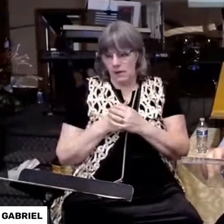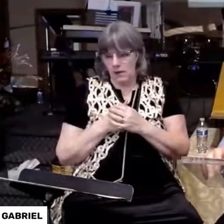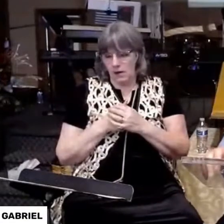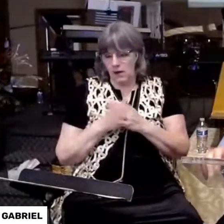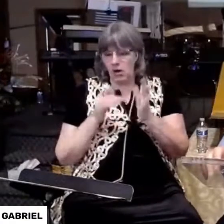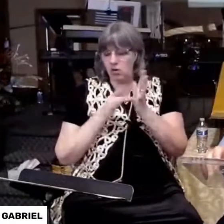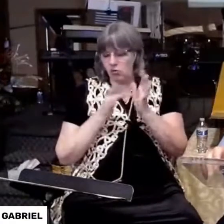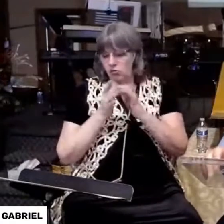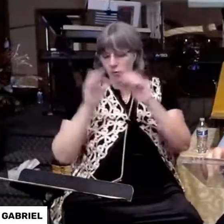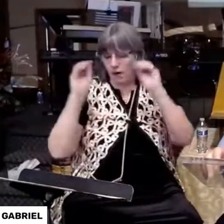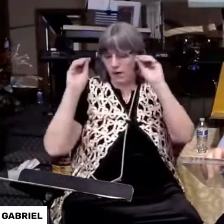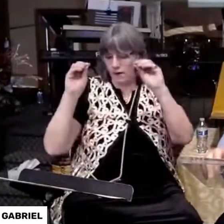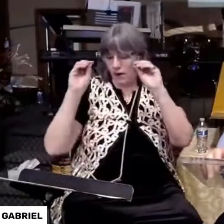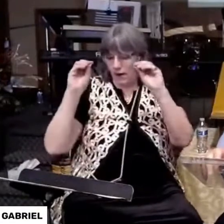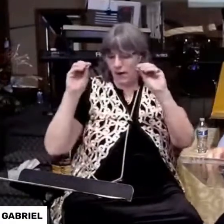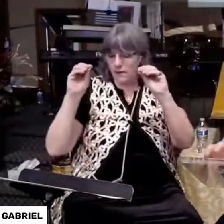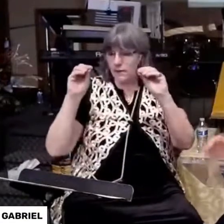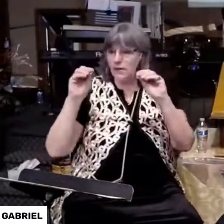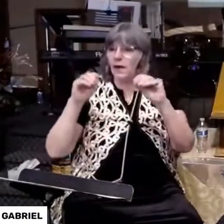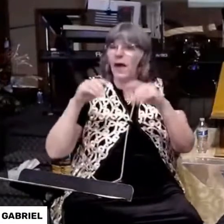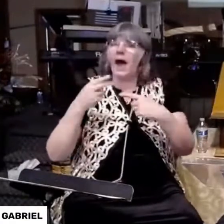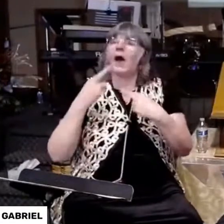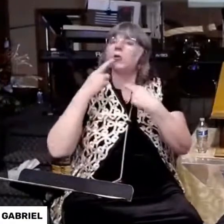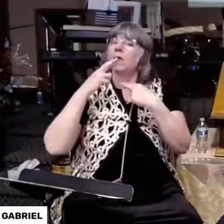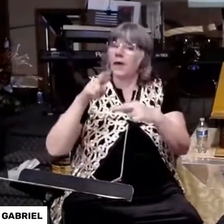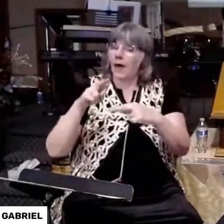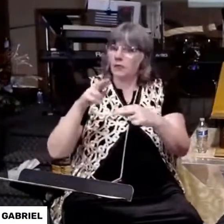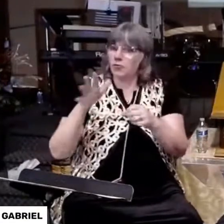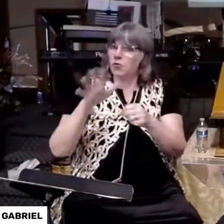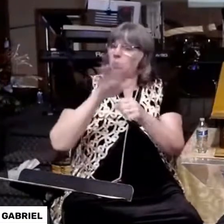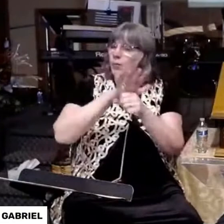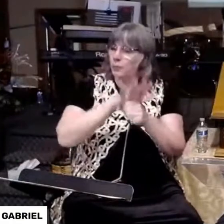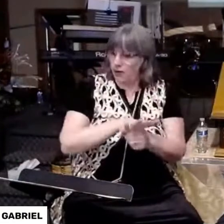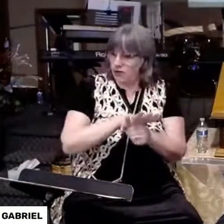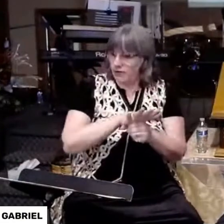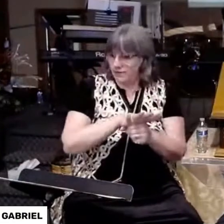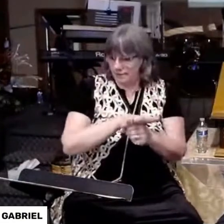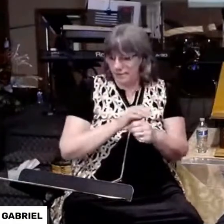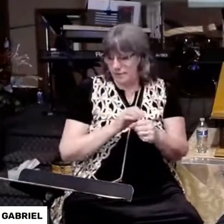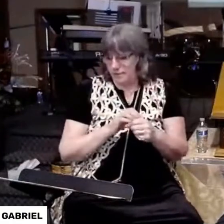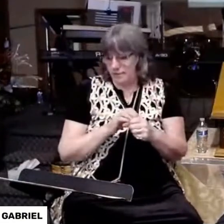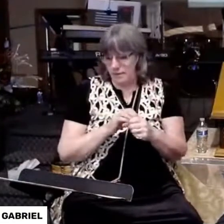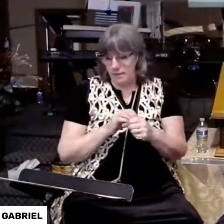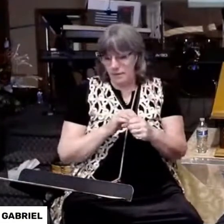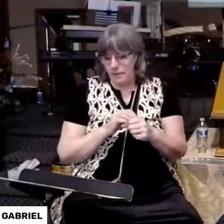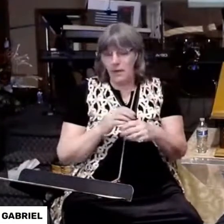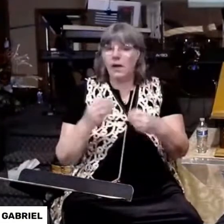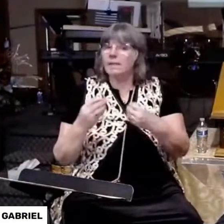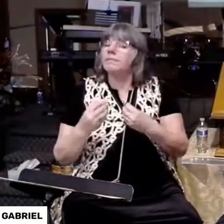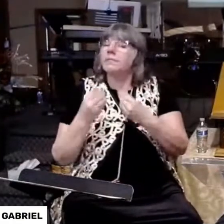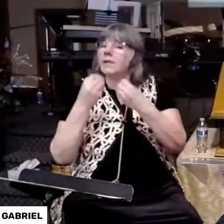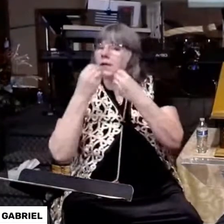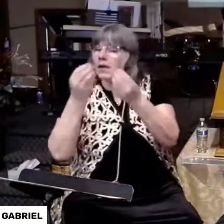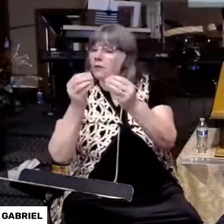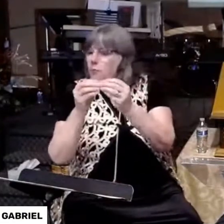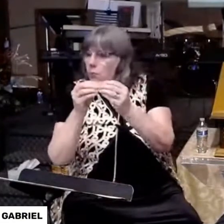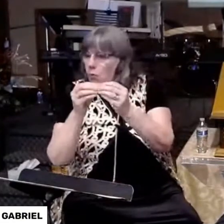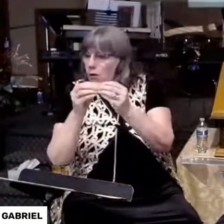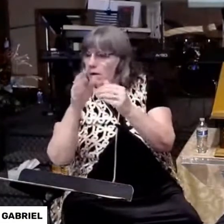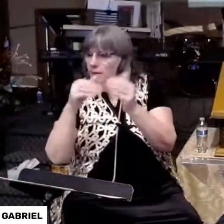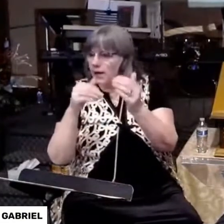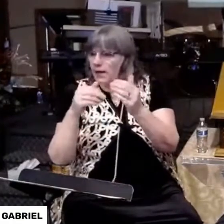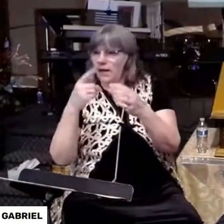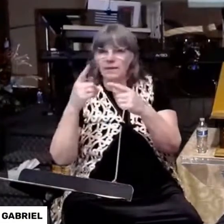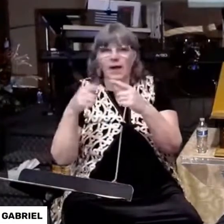The things Yeshua taught was how to react to oppression from the Romans, it was